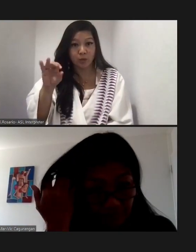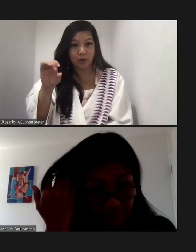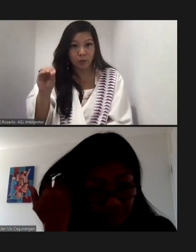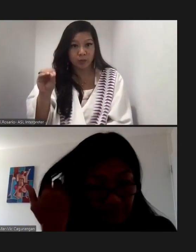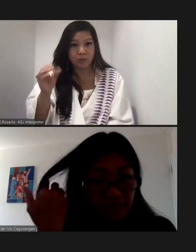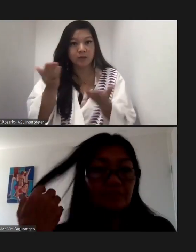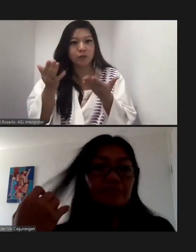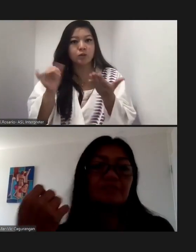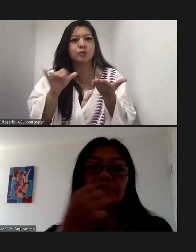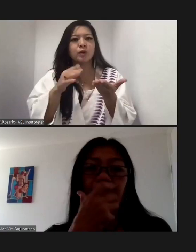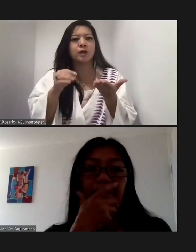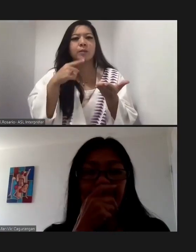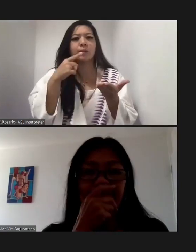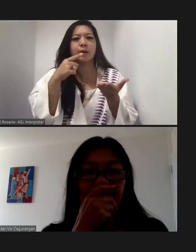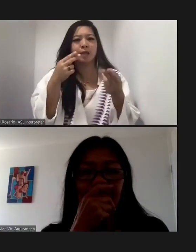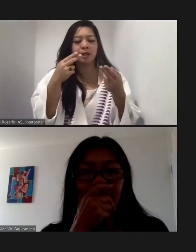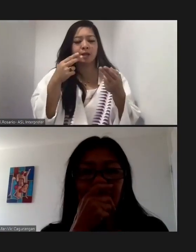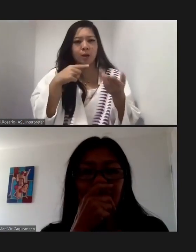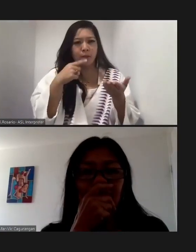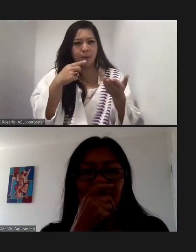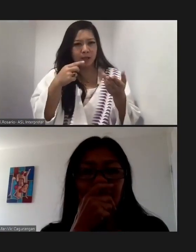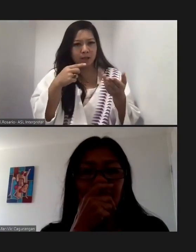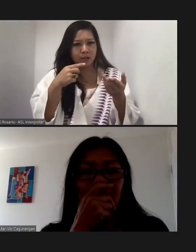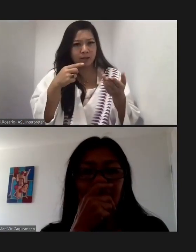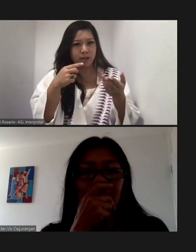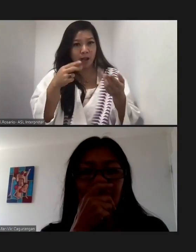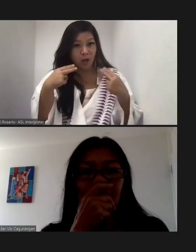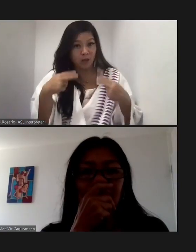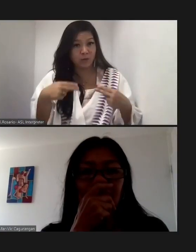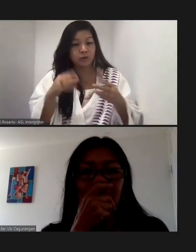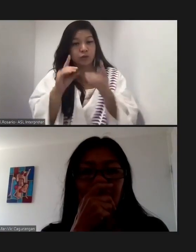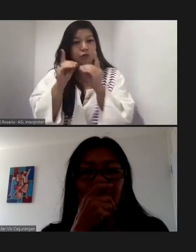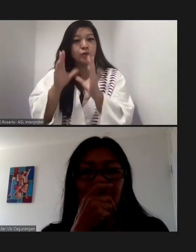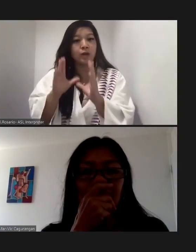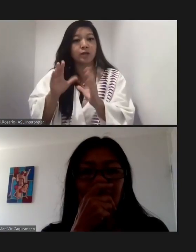Public Health Director Art San Agustin,